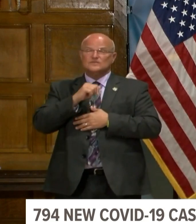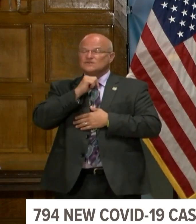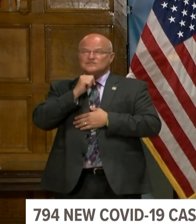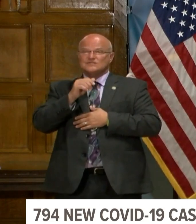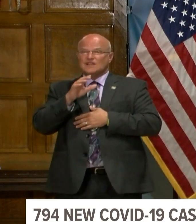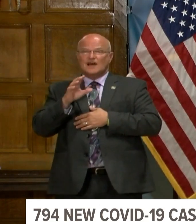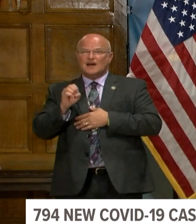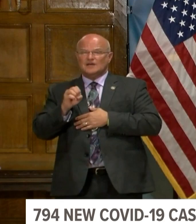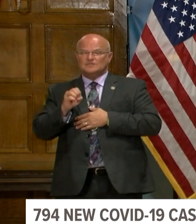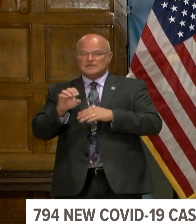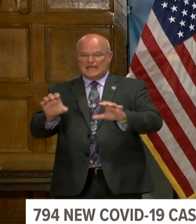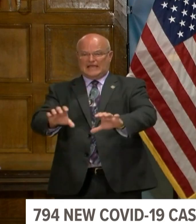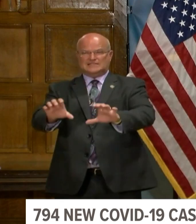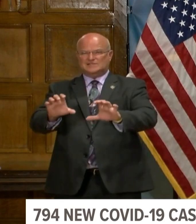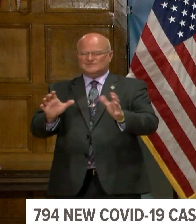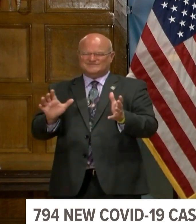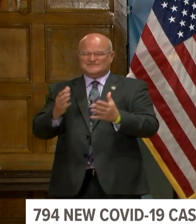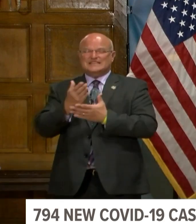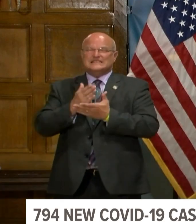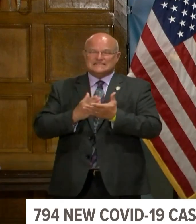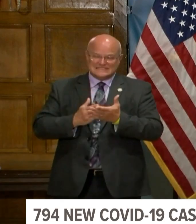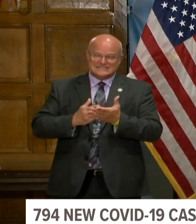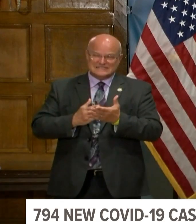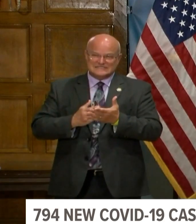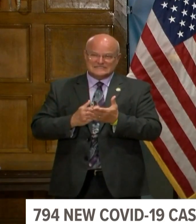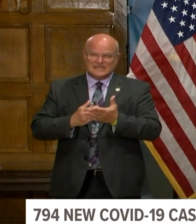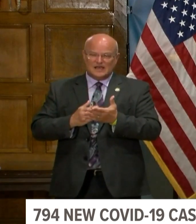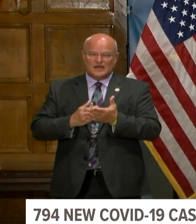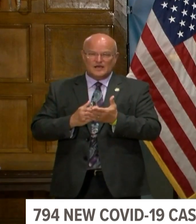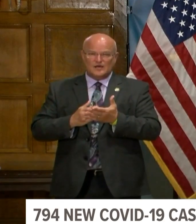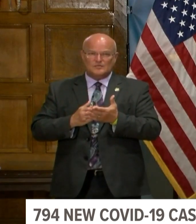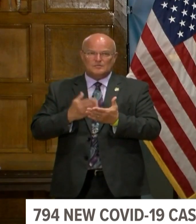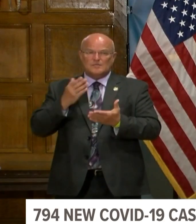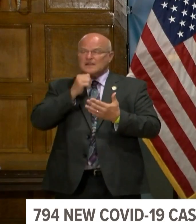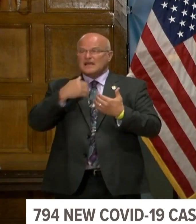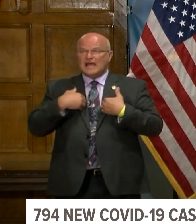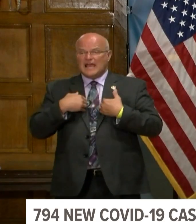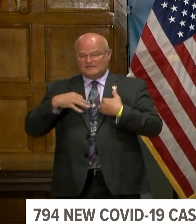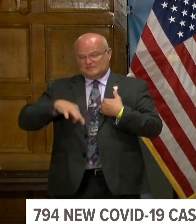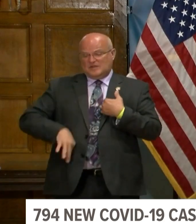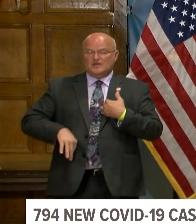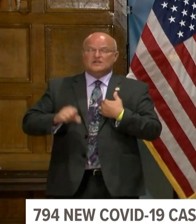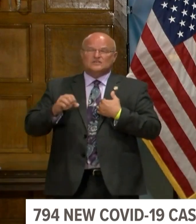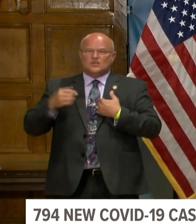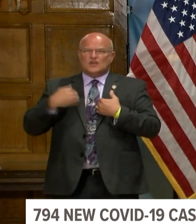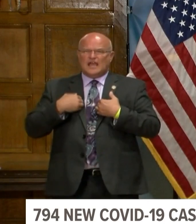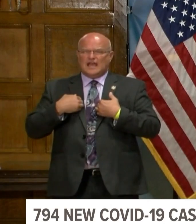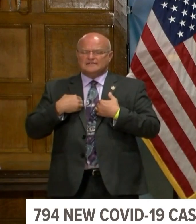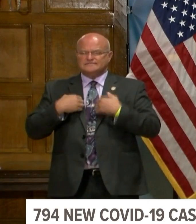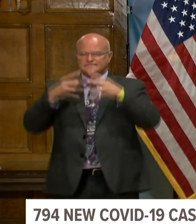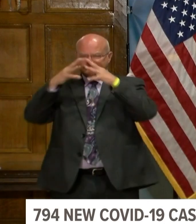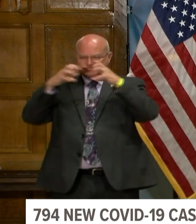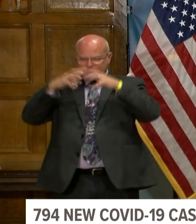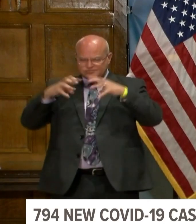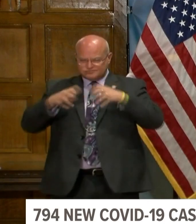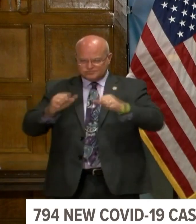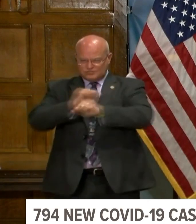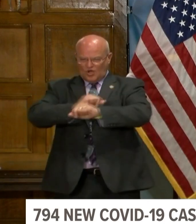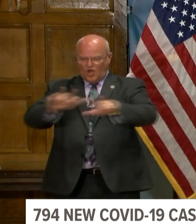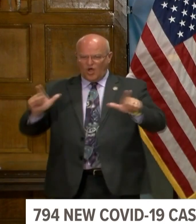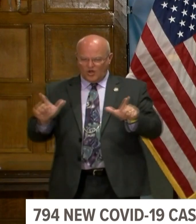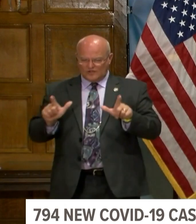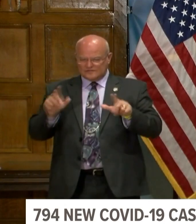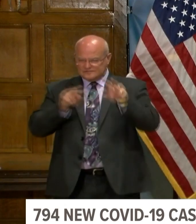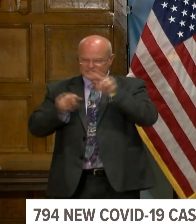be actionable. Some might not have merit, and so you've got to sort through all of those, and